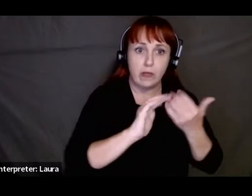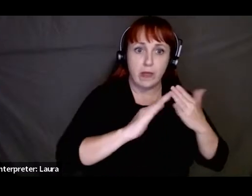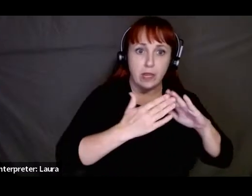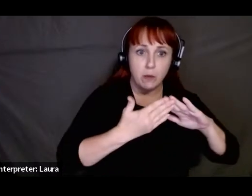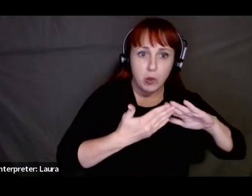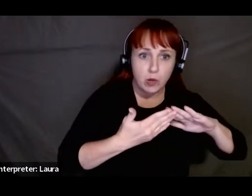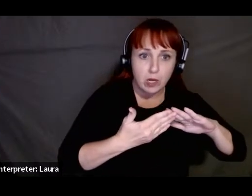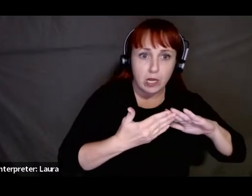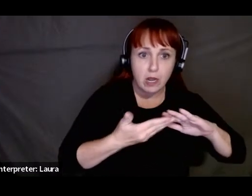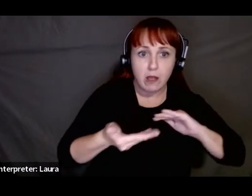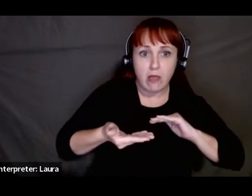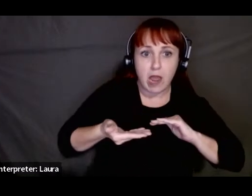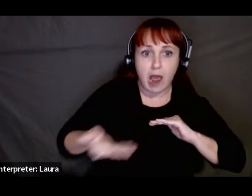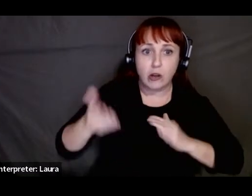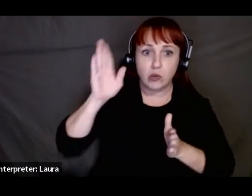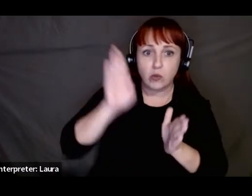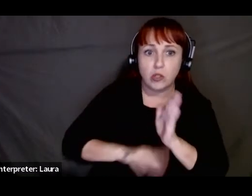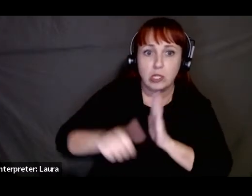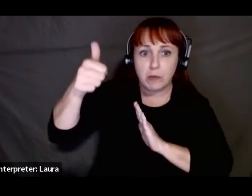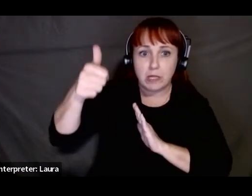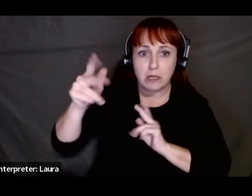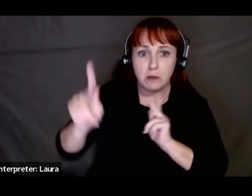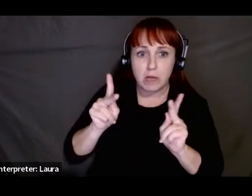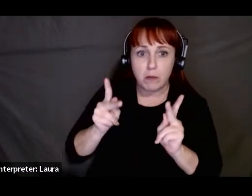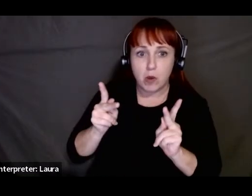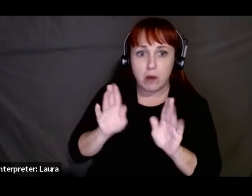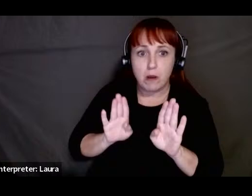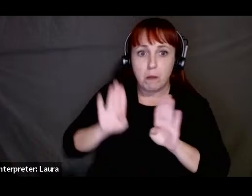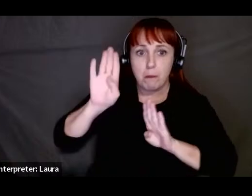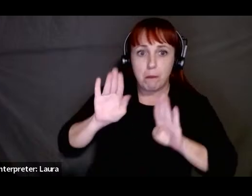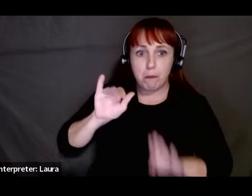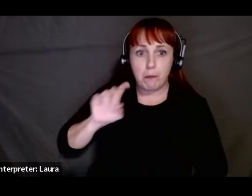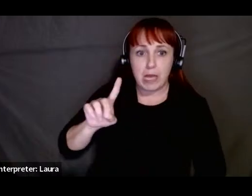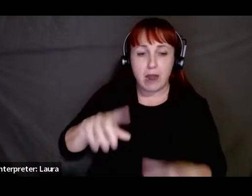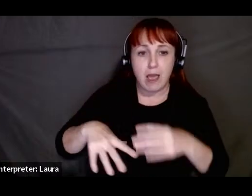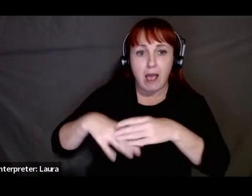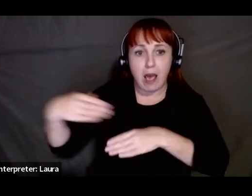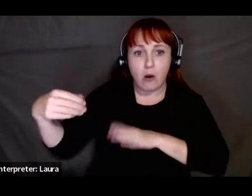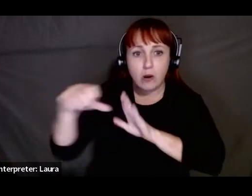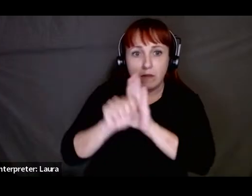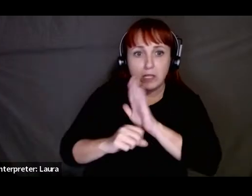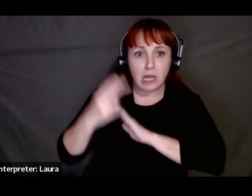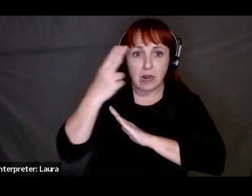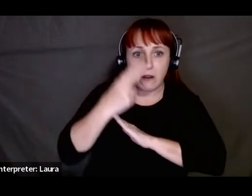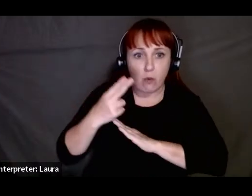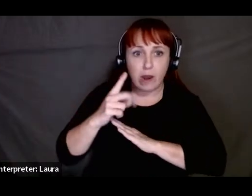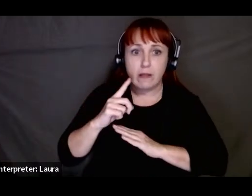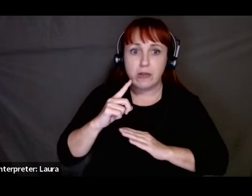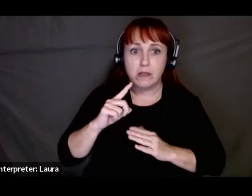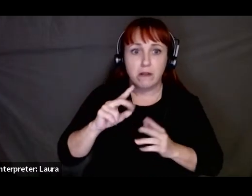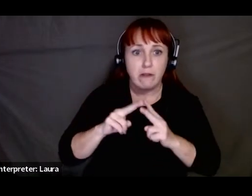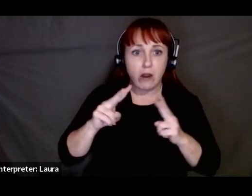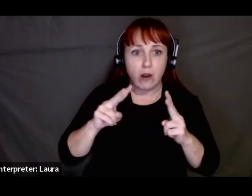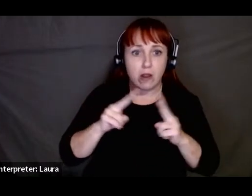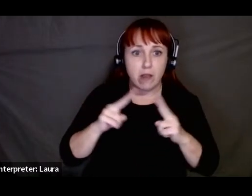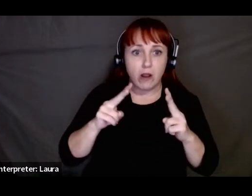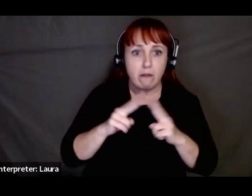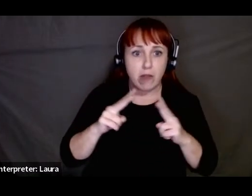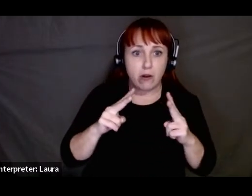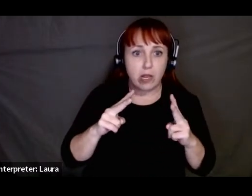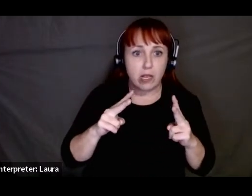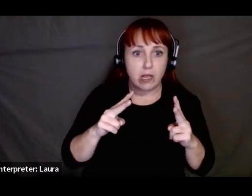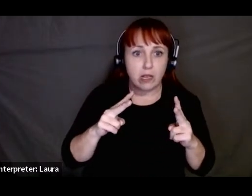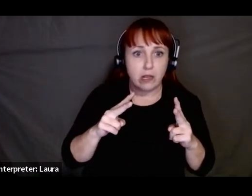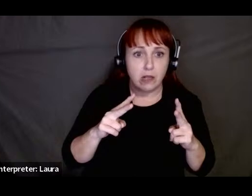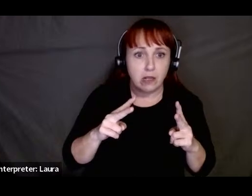to lower bidders, often bringing in people from outside of Hawaii to do work that is very culturally sensitive. I'm not from Hawaii,